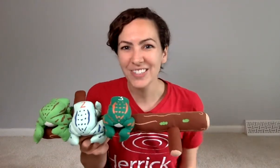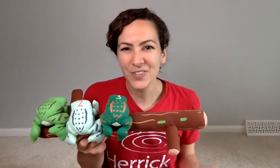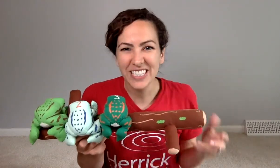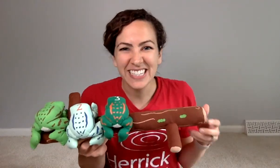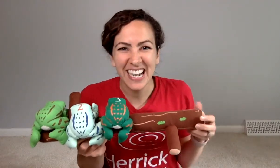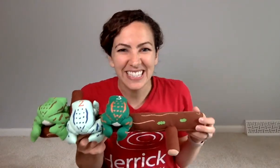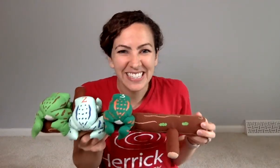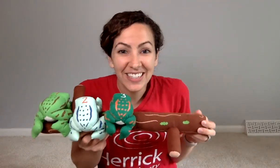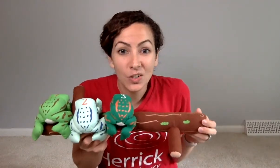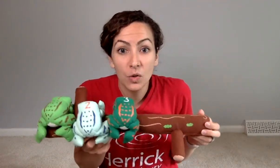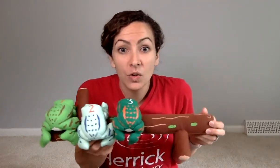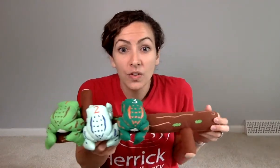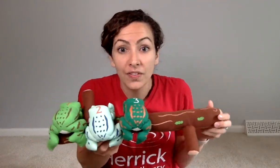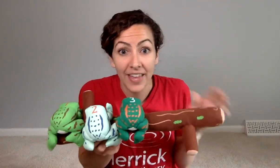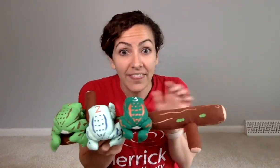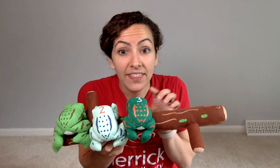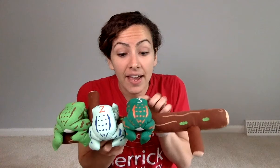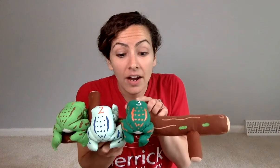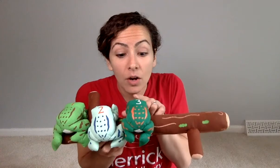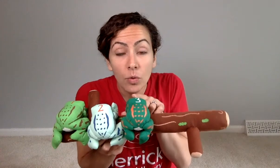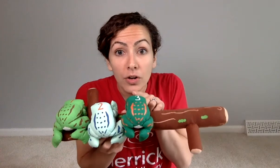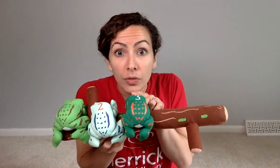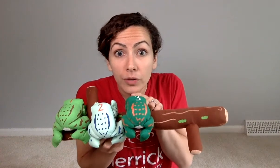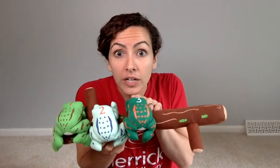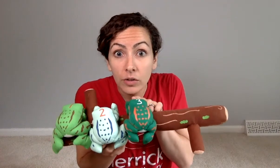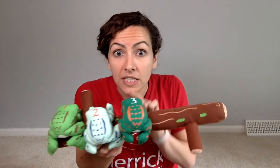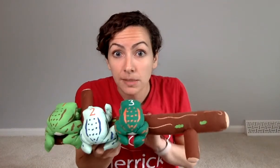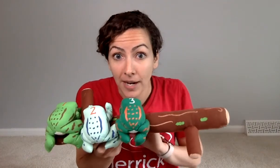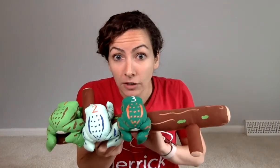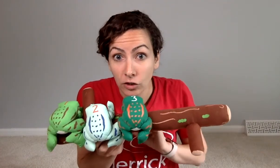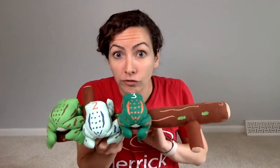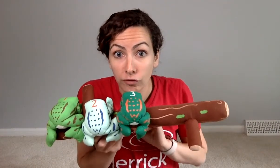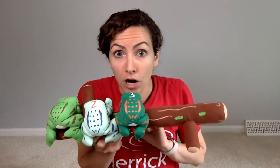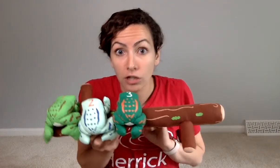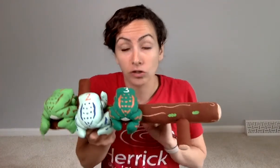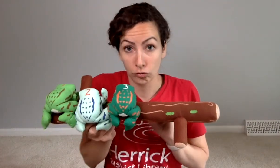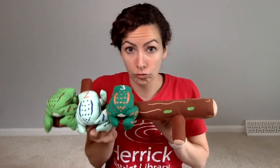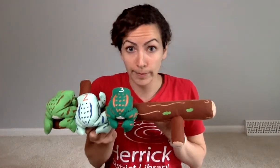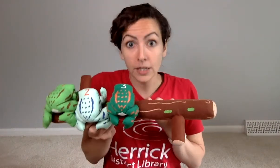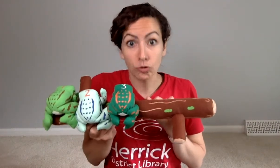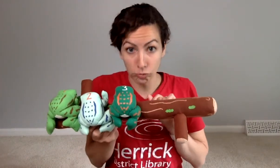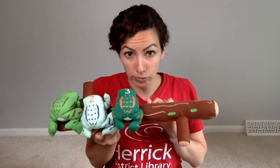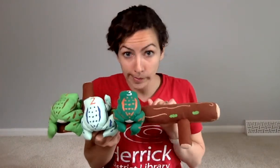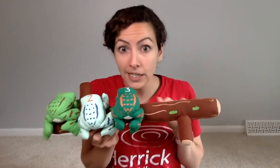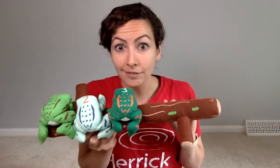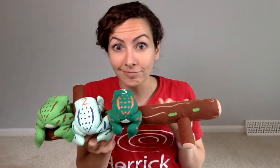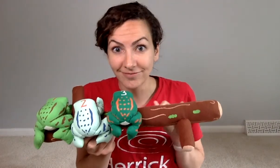was nice and cool. Then there were 3 green speckled frogs. Ribbit, ribbit.